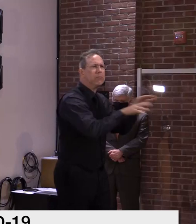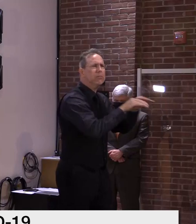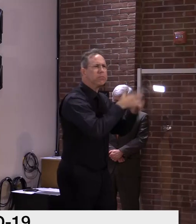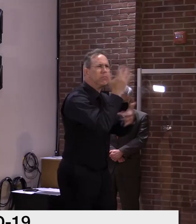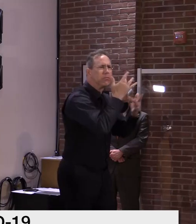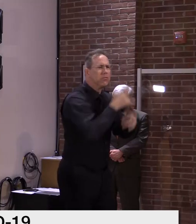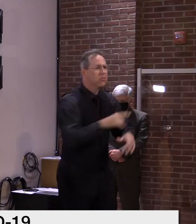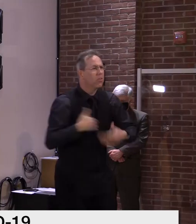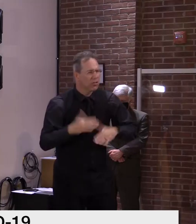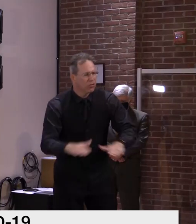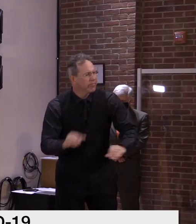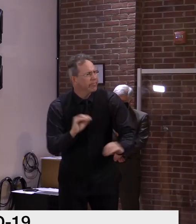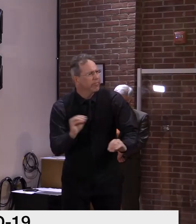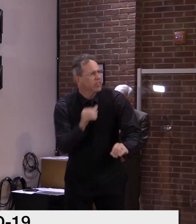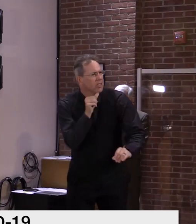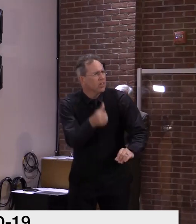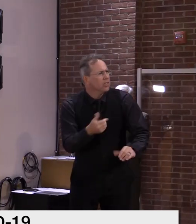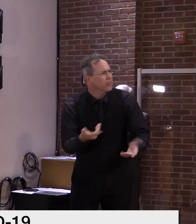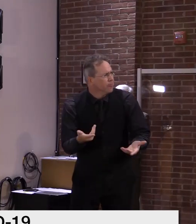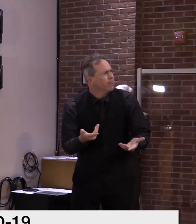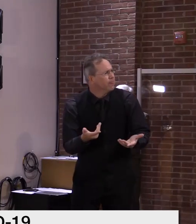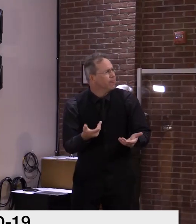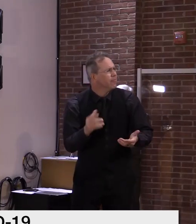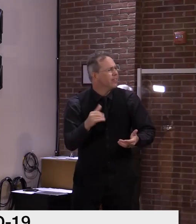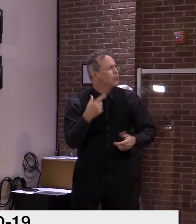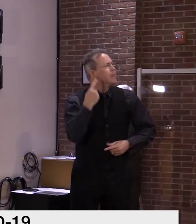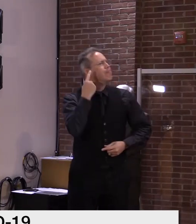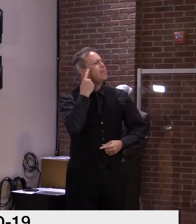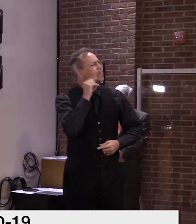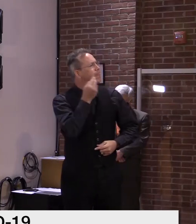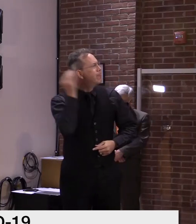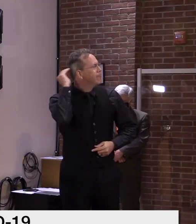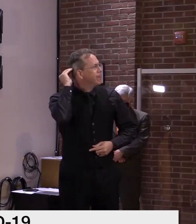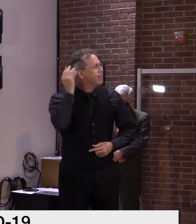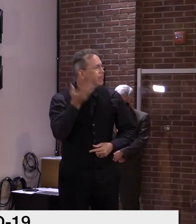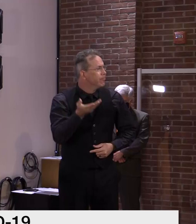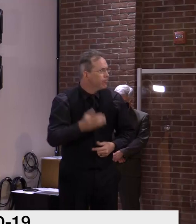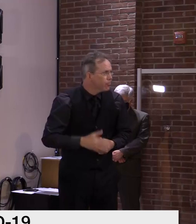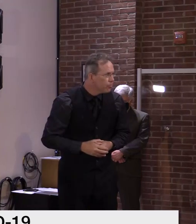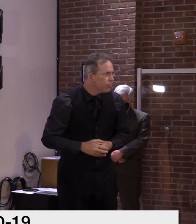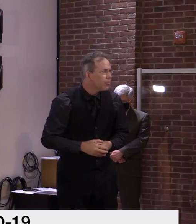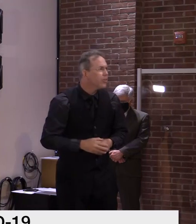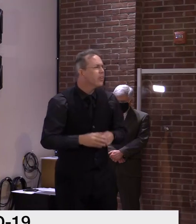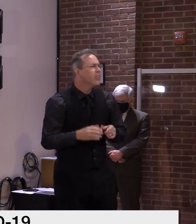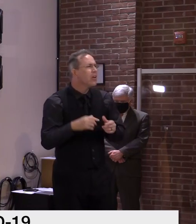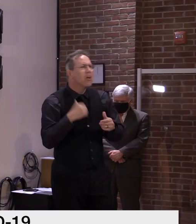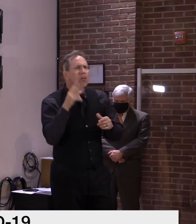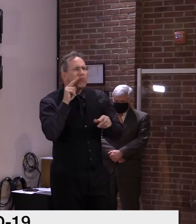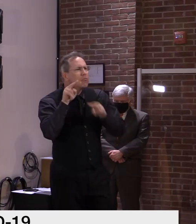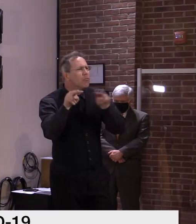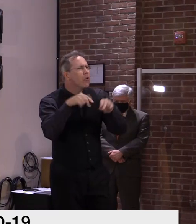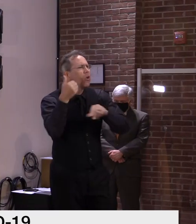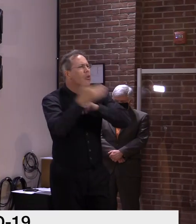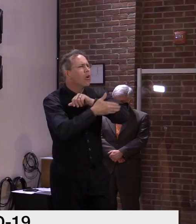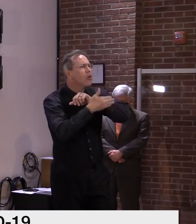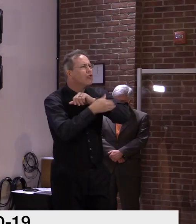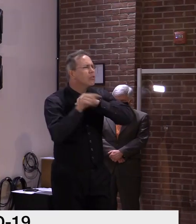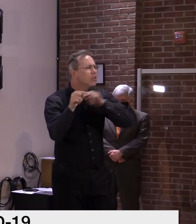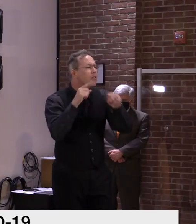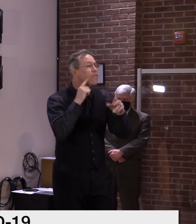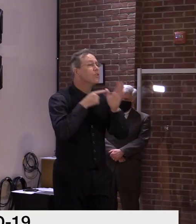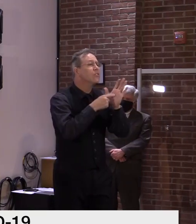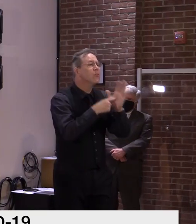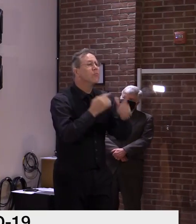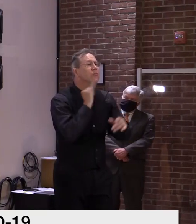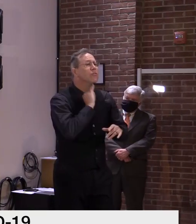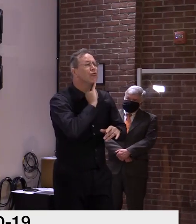consideration. If you look at countries, again, like I said a little bit in my opening comments, like Israel, which